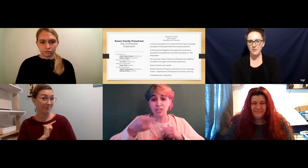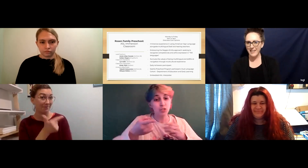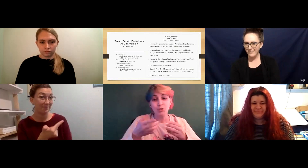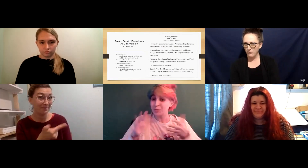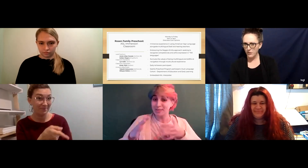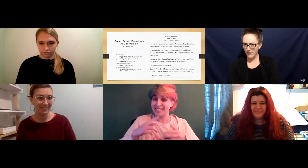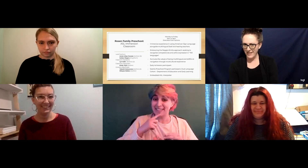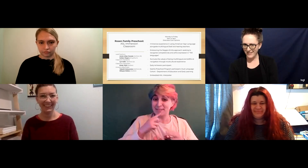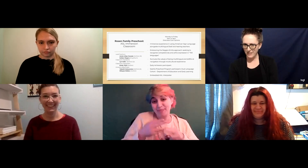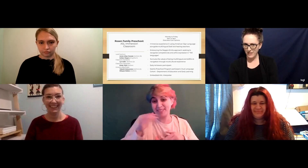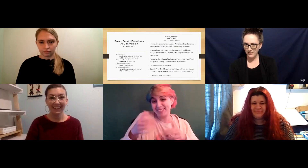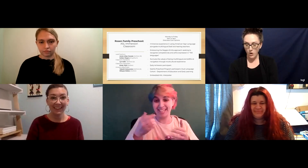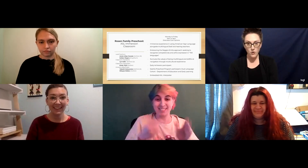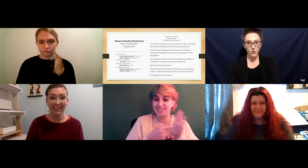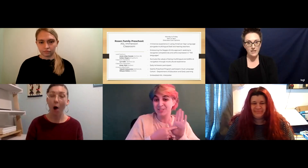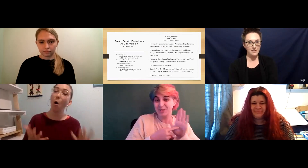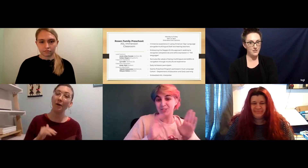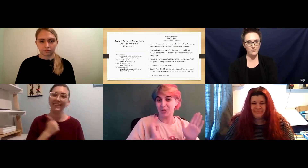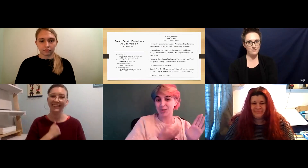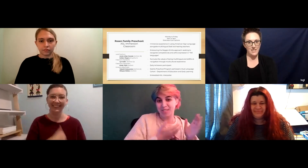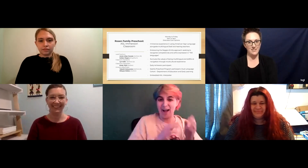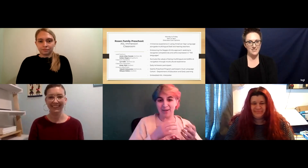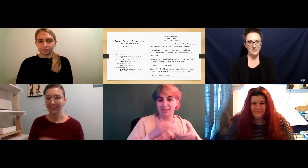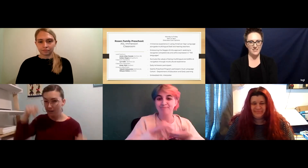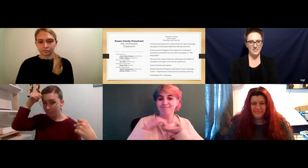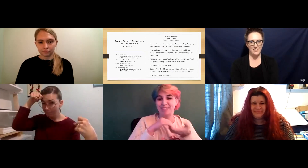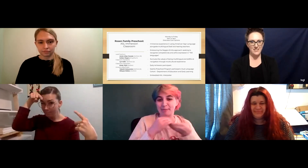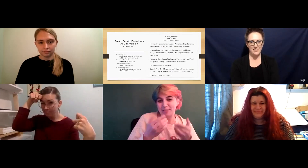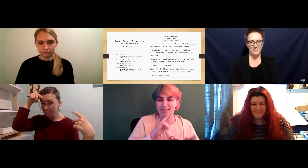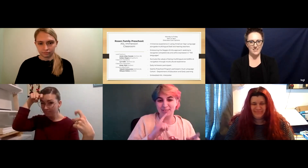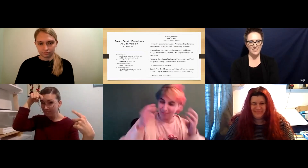I'm sorry, Caitlin, were you trying to add something? Oh no, that's it.